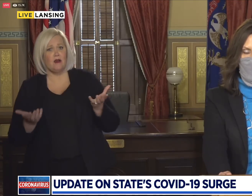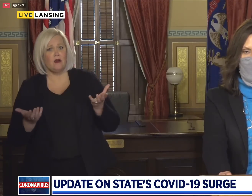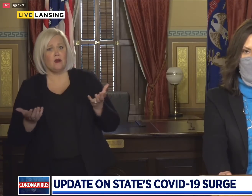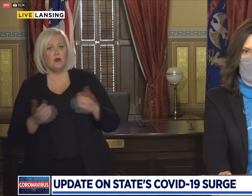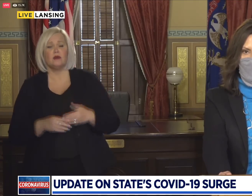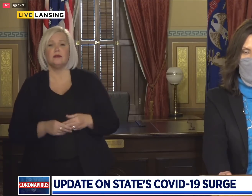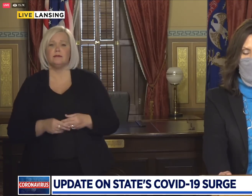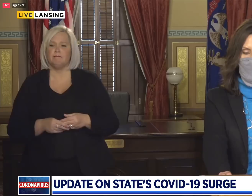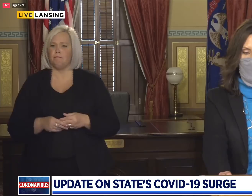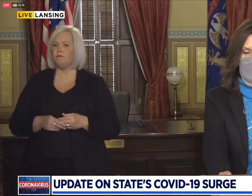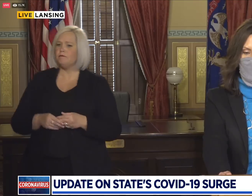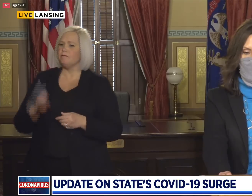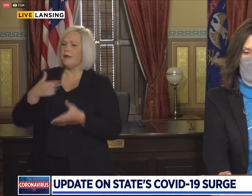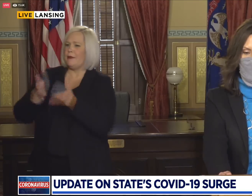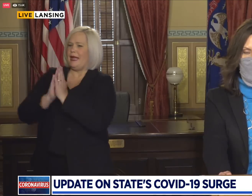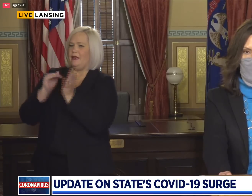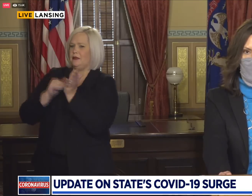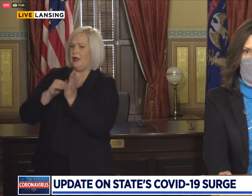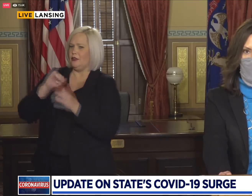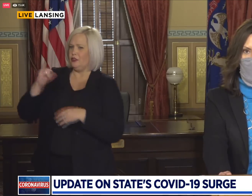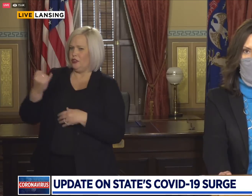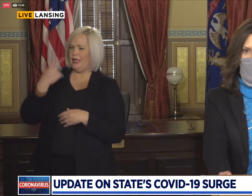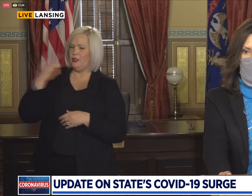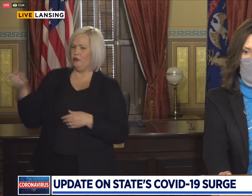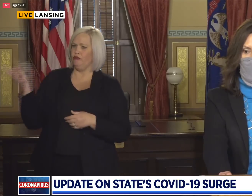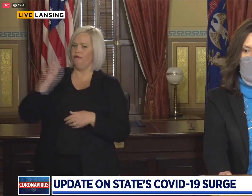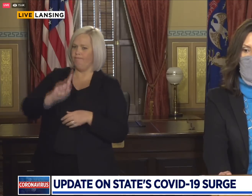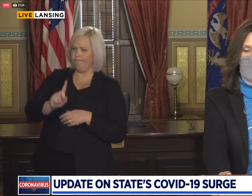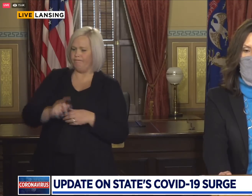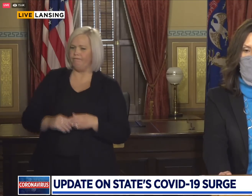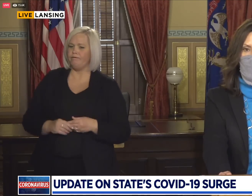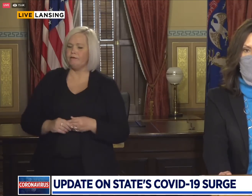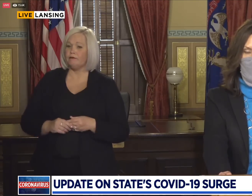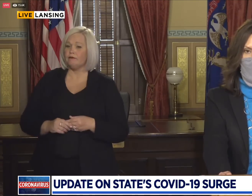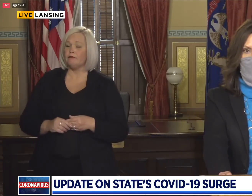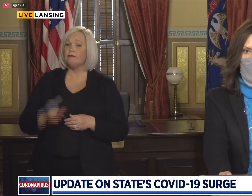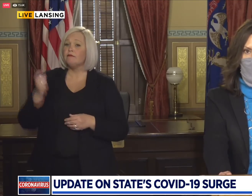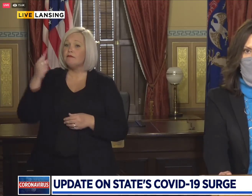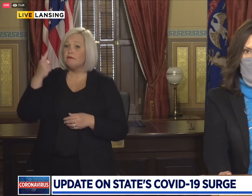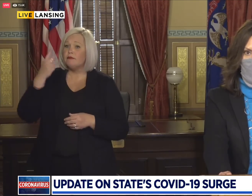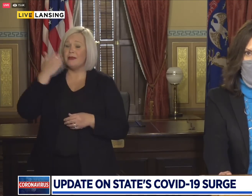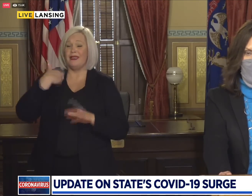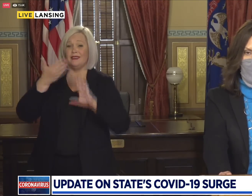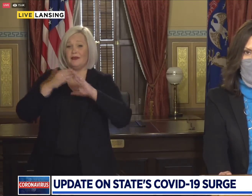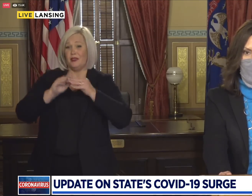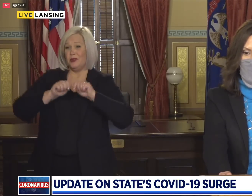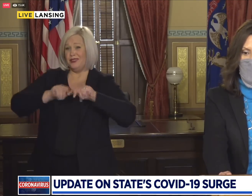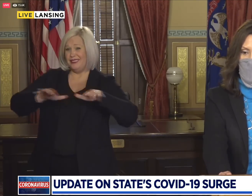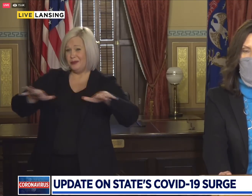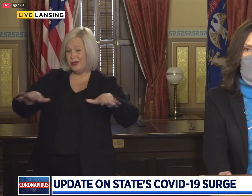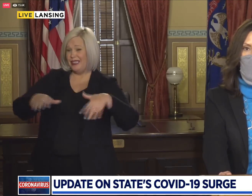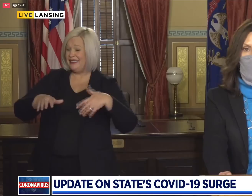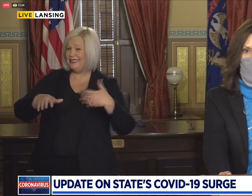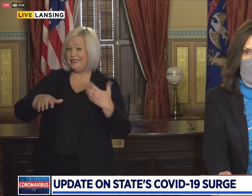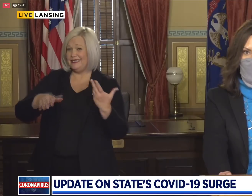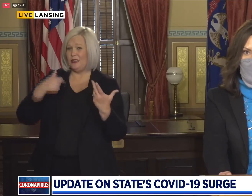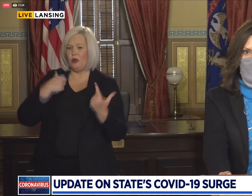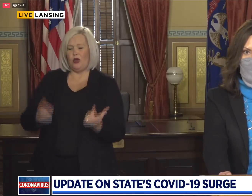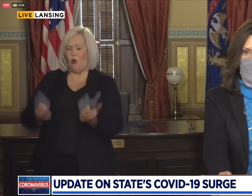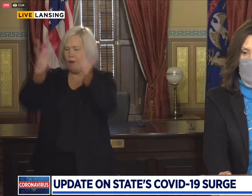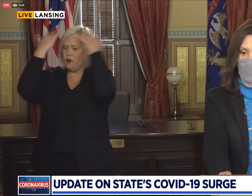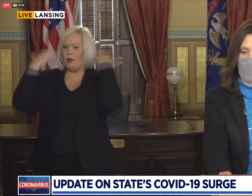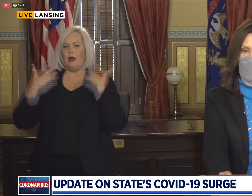J to speak to this. I'll just first observe that we are, because of the community spread, we are